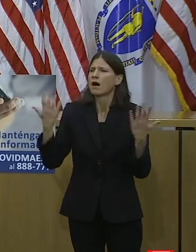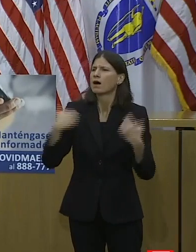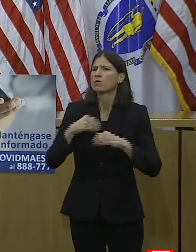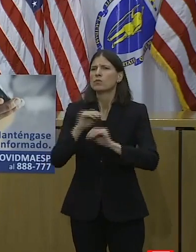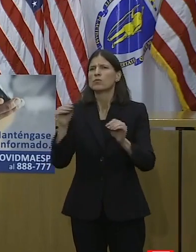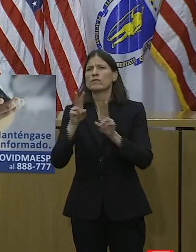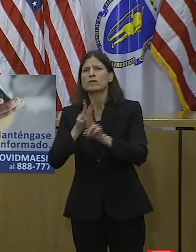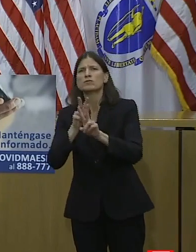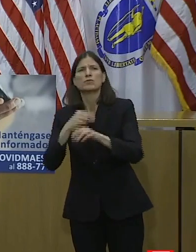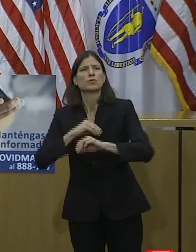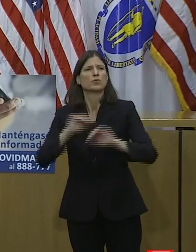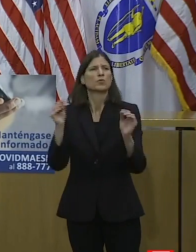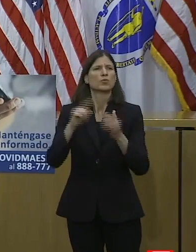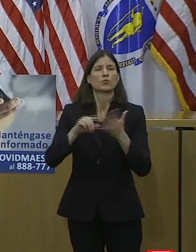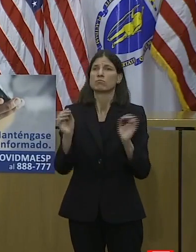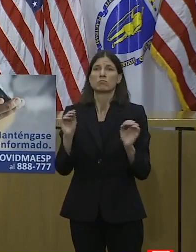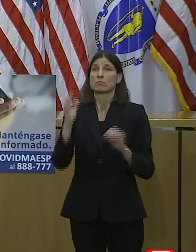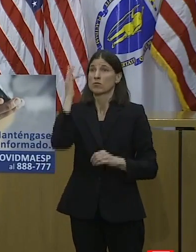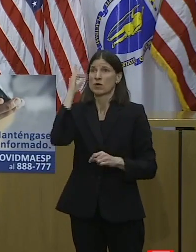loss of a critical ritual